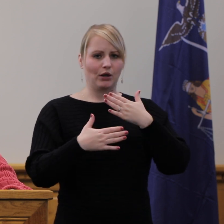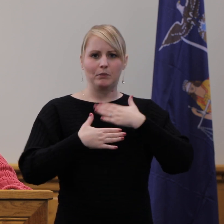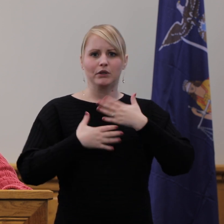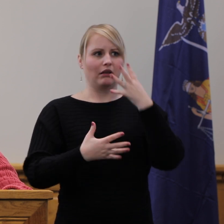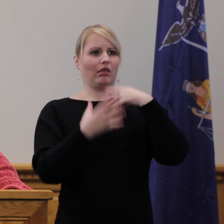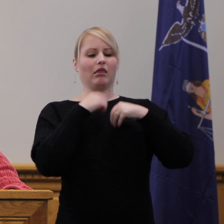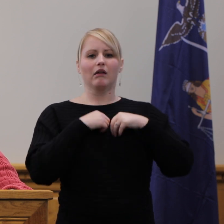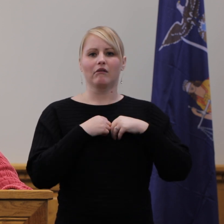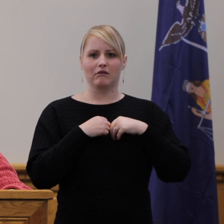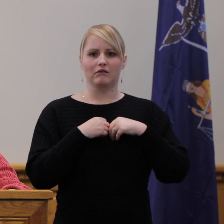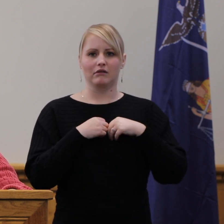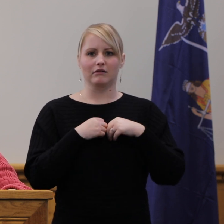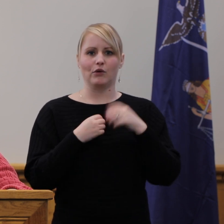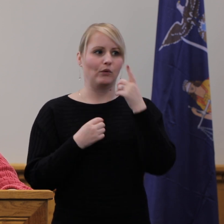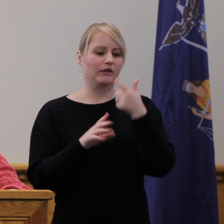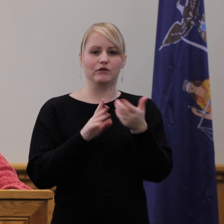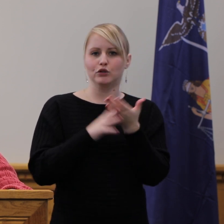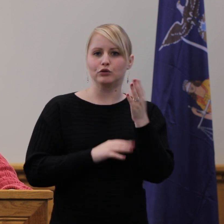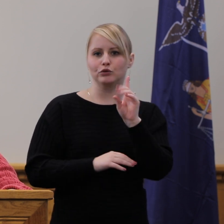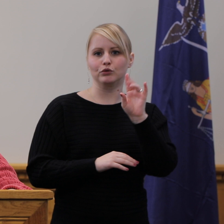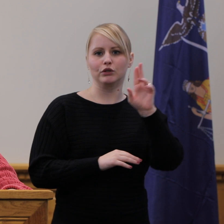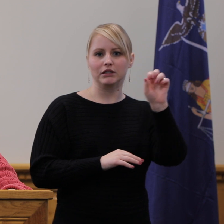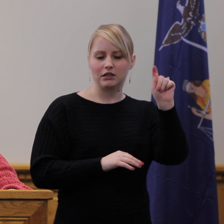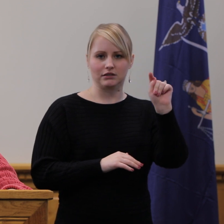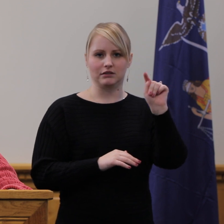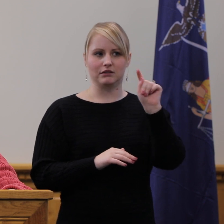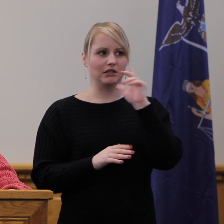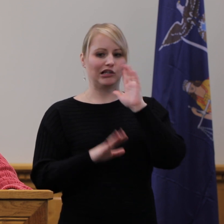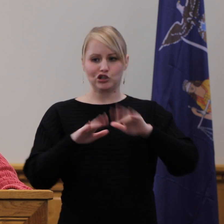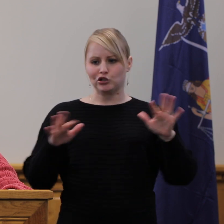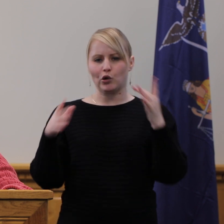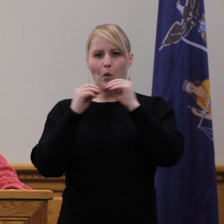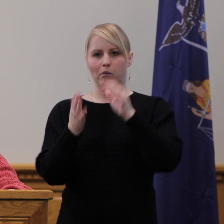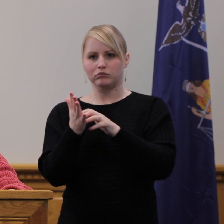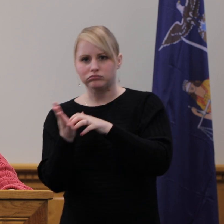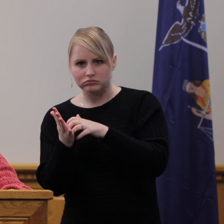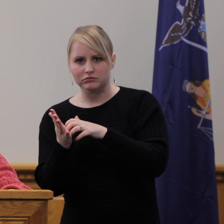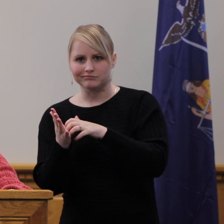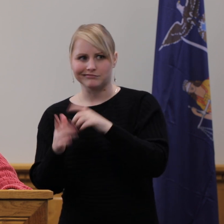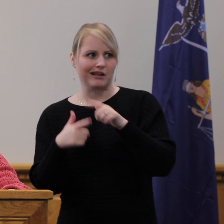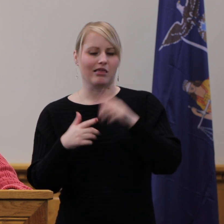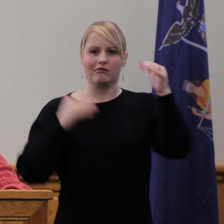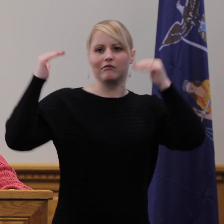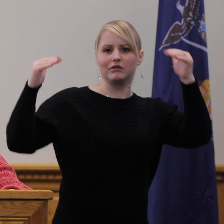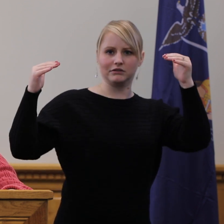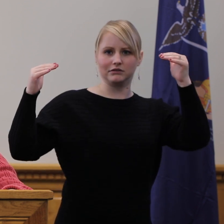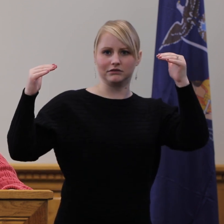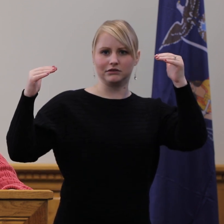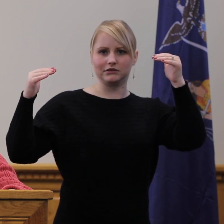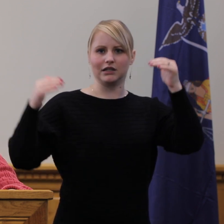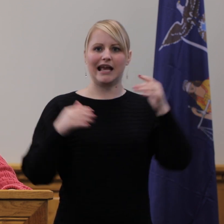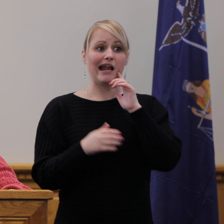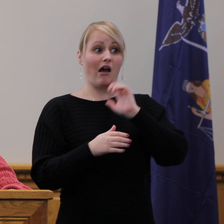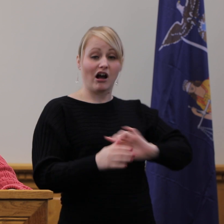chips. Children are more vulnerable to lead poisoning than adults, and those under 6 are most at risk. Health